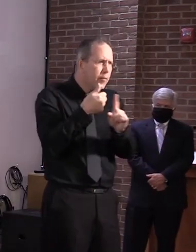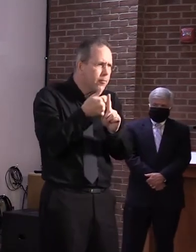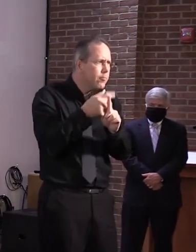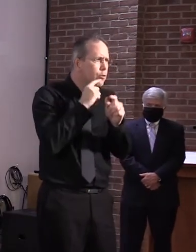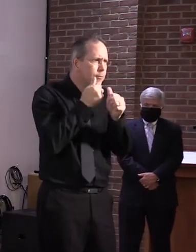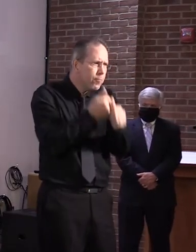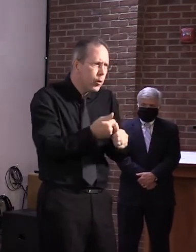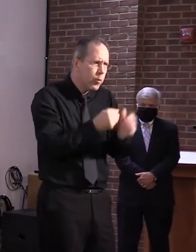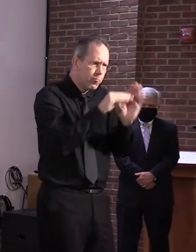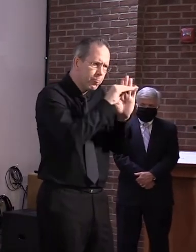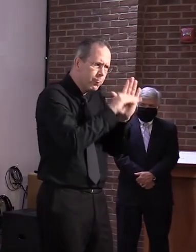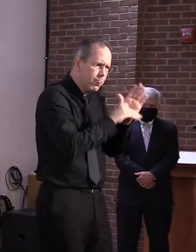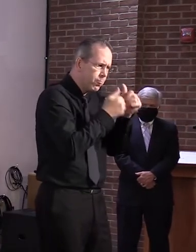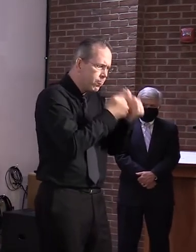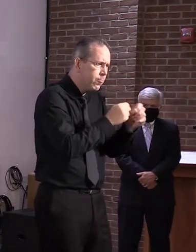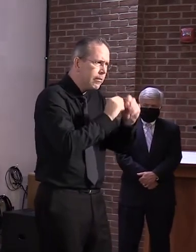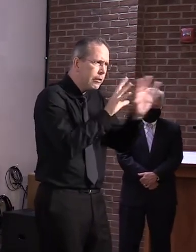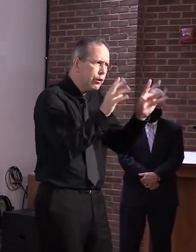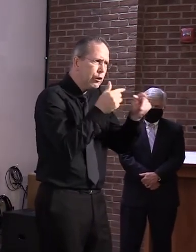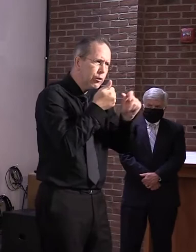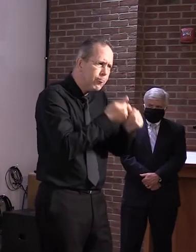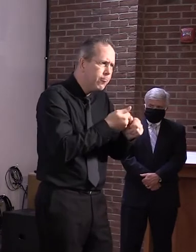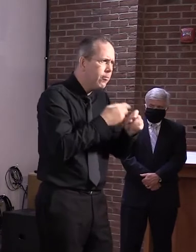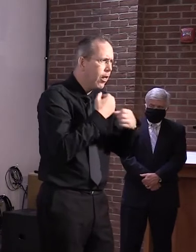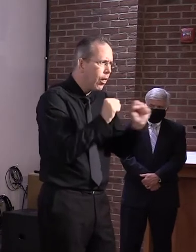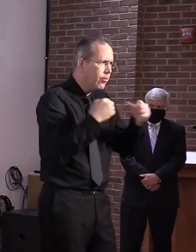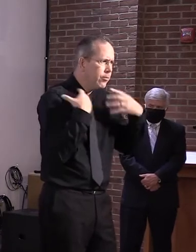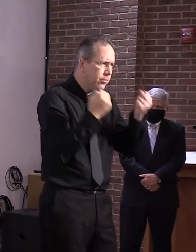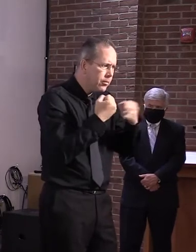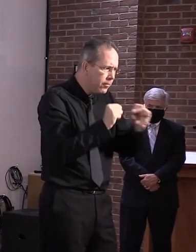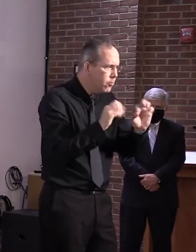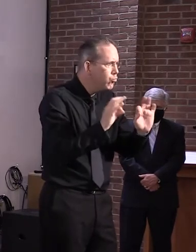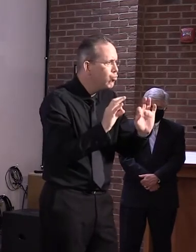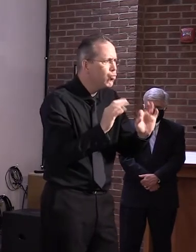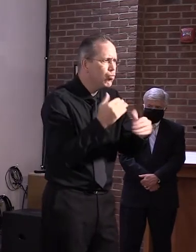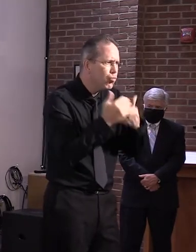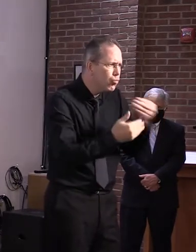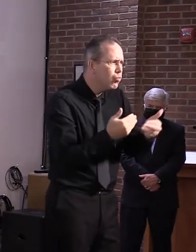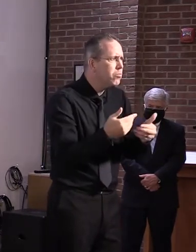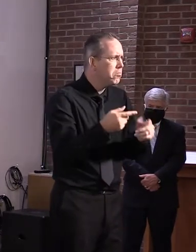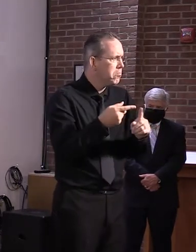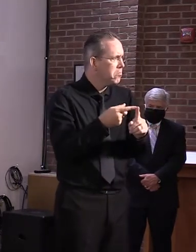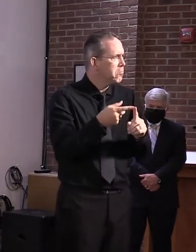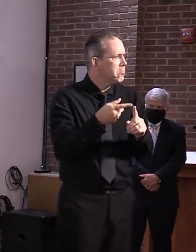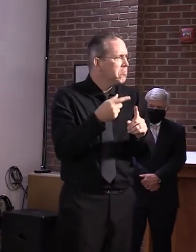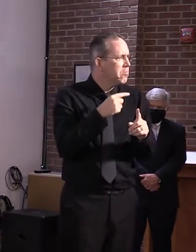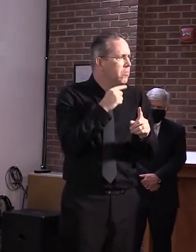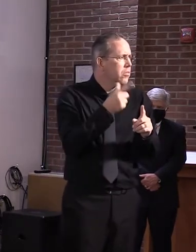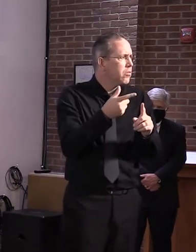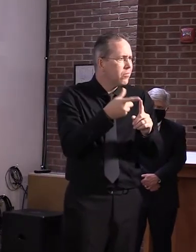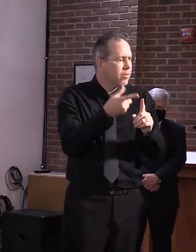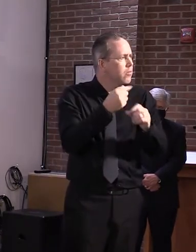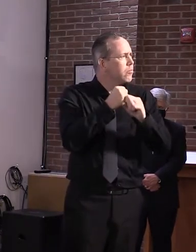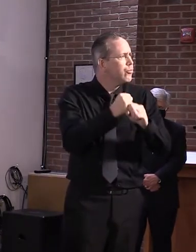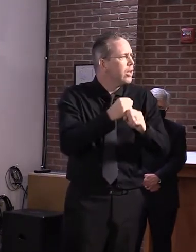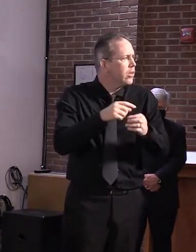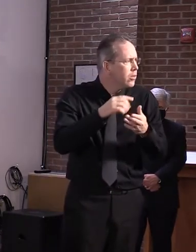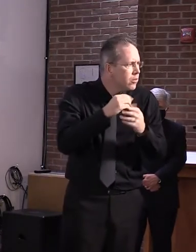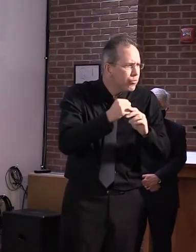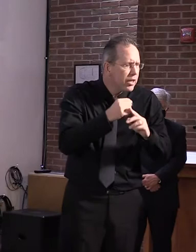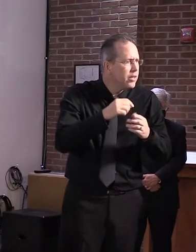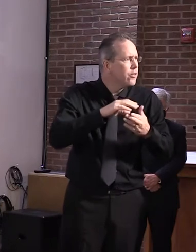procedures. Another place, let's use Middlebury, has produced global citizens for the world, for example. And that's part of their